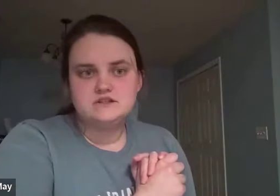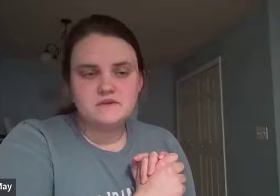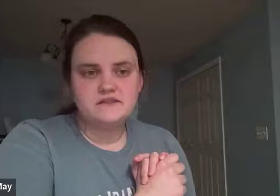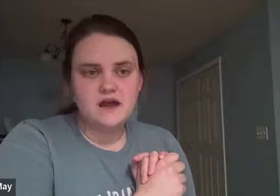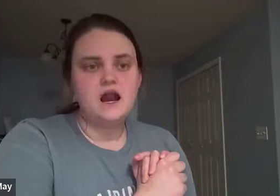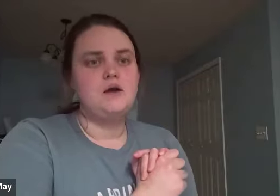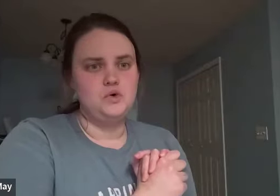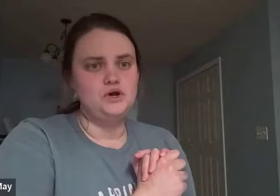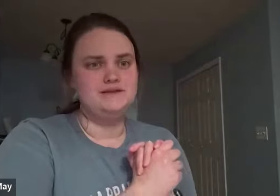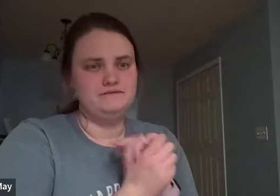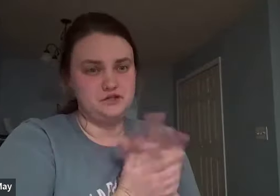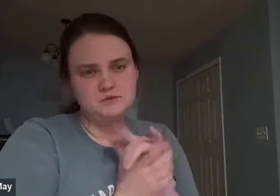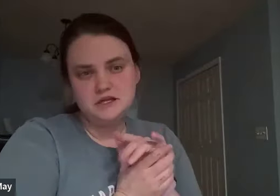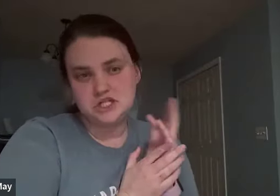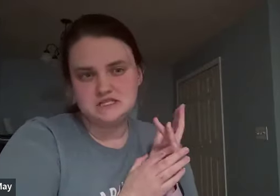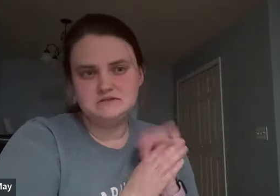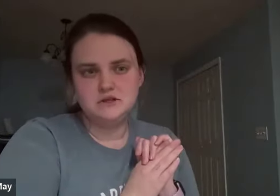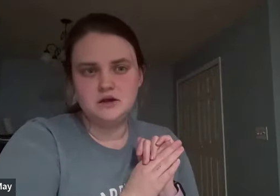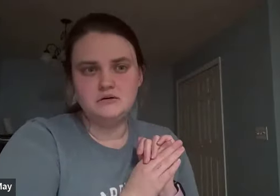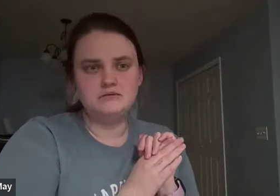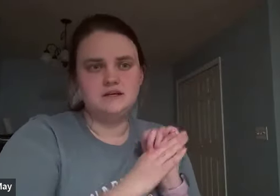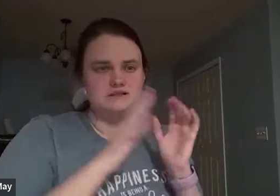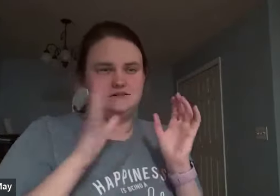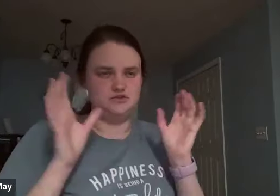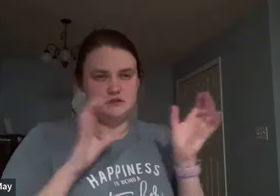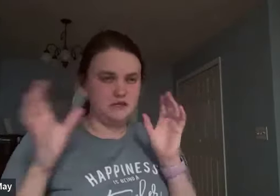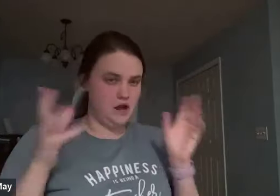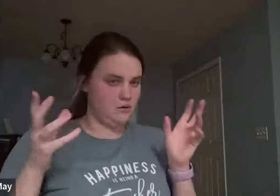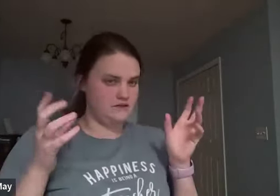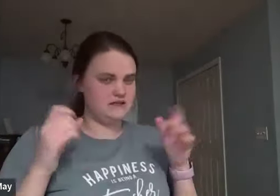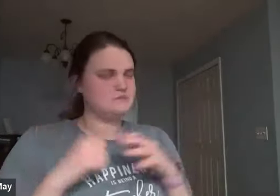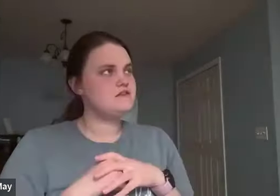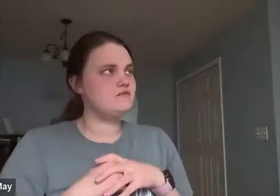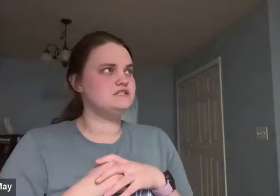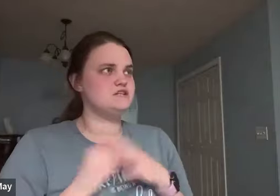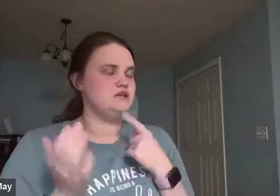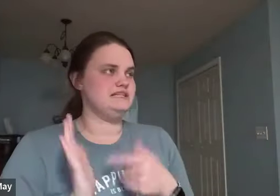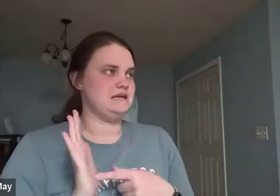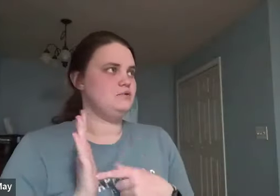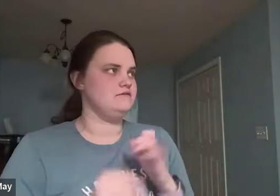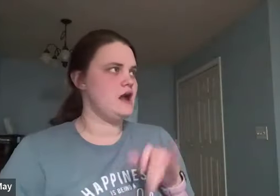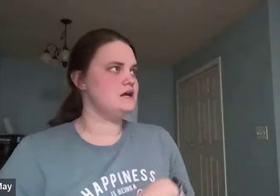something like that, I would finger spell it, just, you know, because there's really not always signs. I'm trying to think of one's a good example of that.